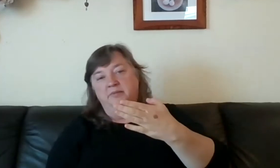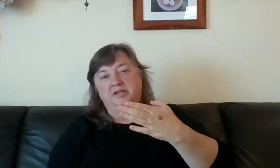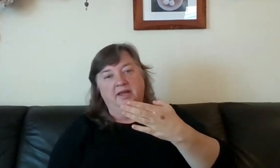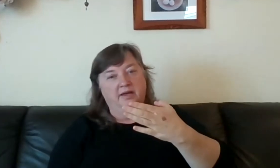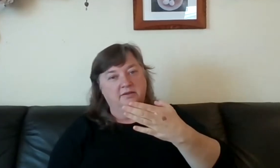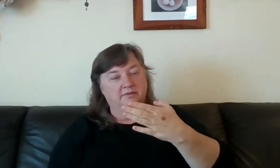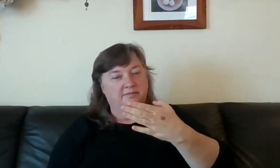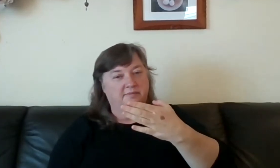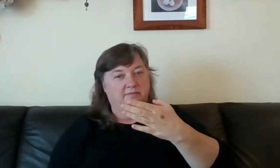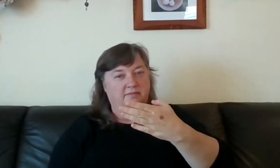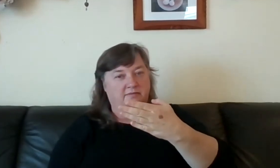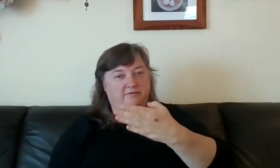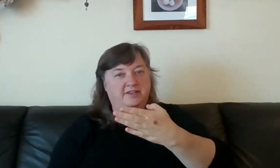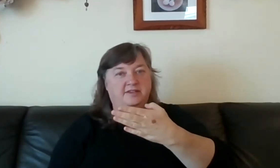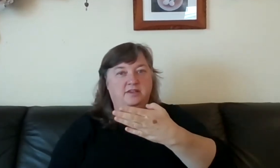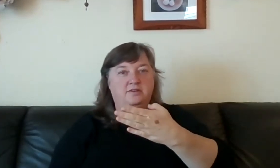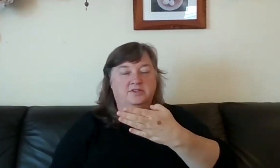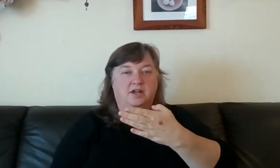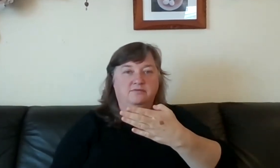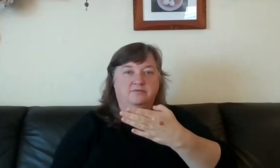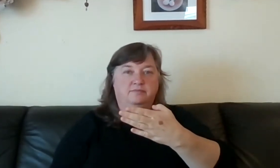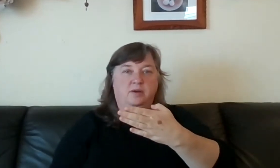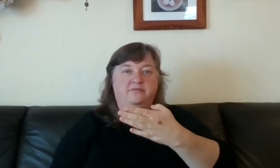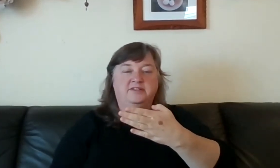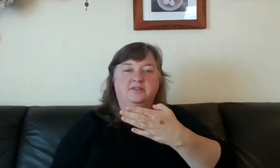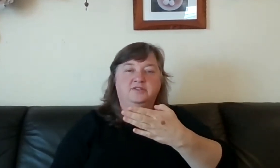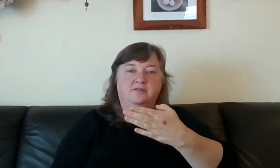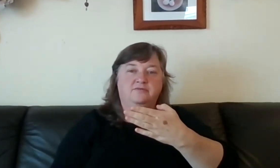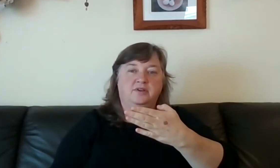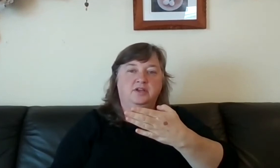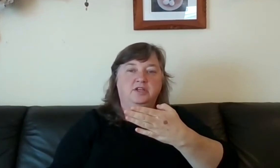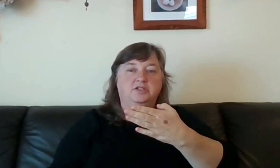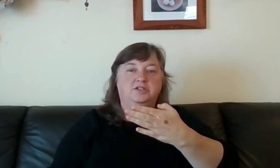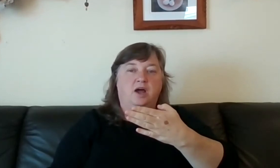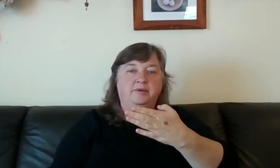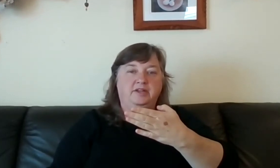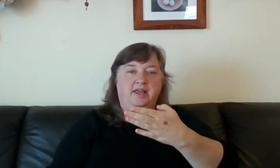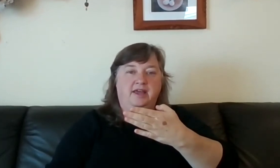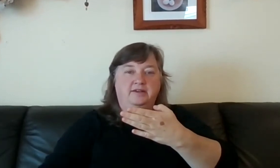non-dominant hand facing yourself, palm facing yourself, dominant hand